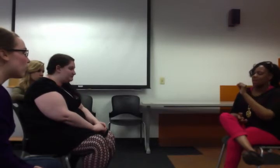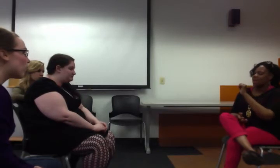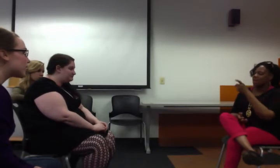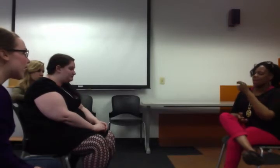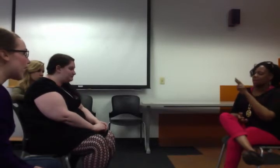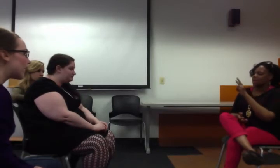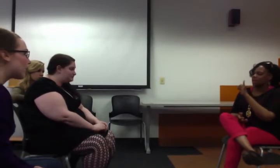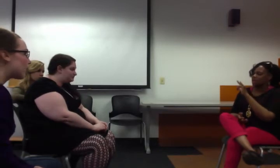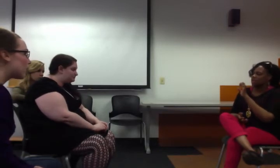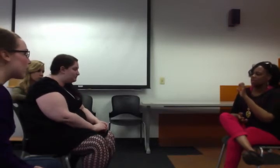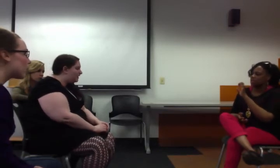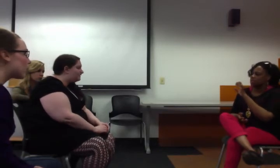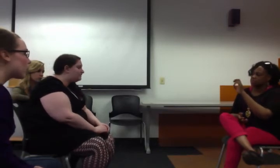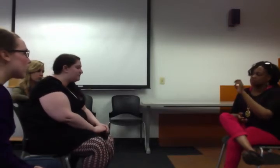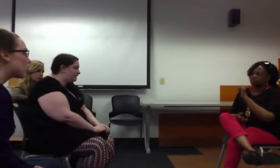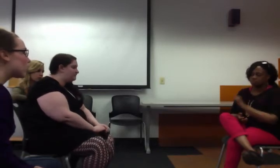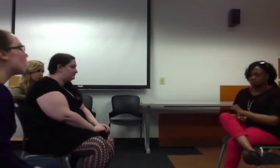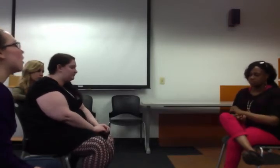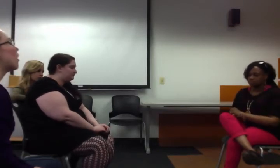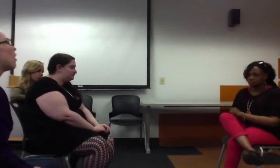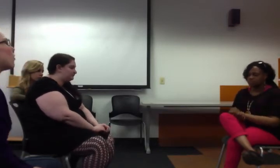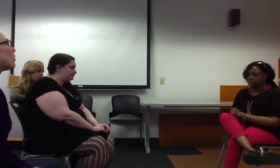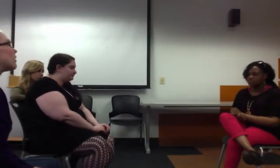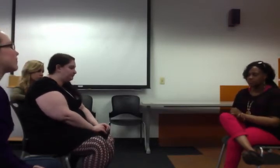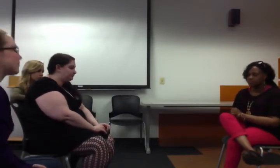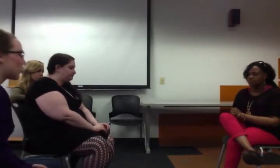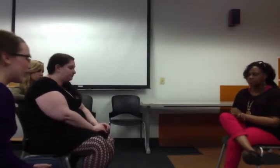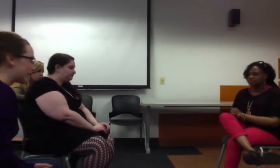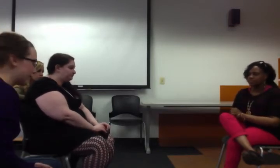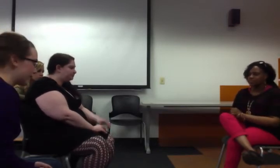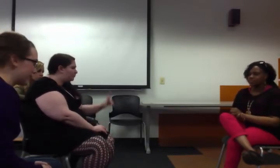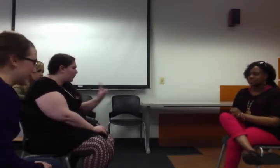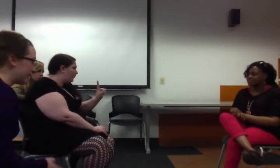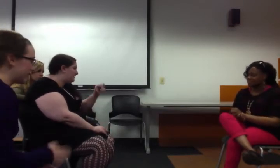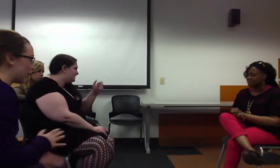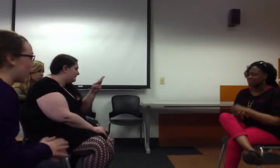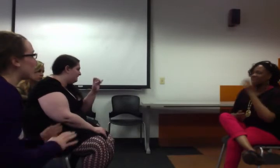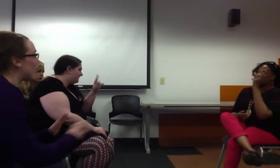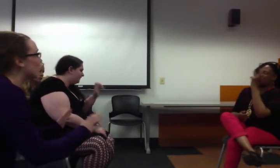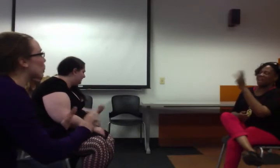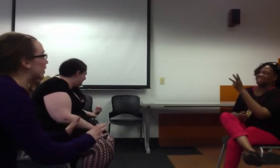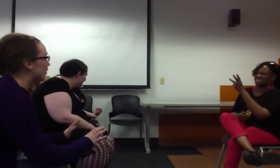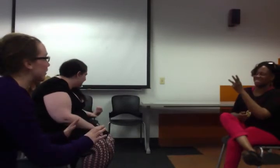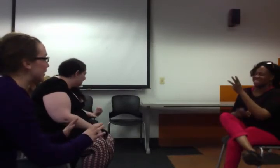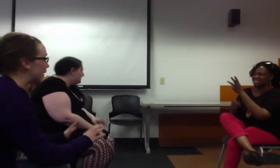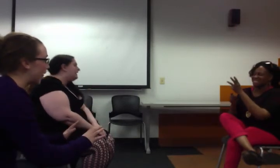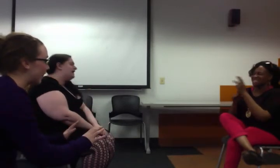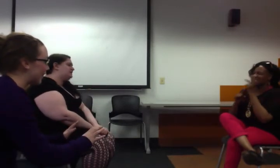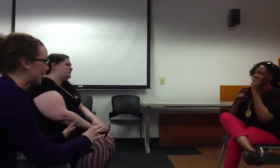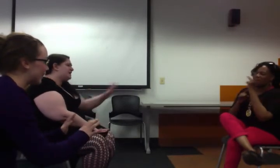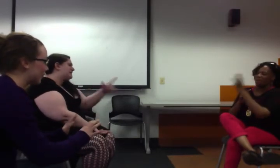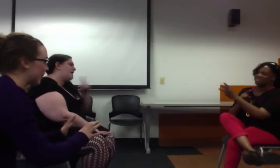Where's it at? Libertyville. Where's Libertyville in the I'm really, really bad It's- at